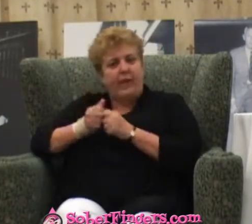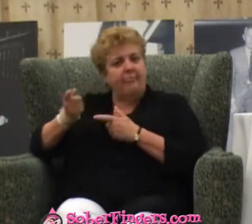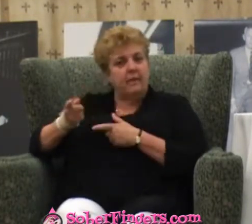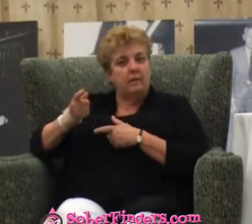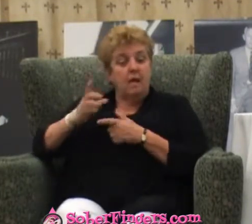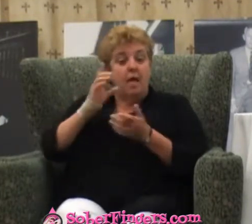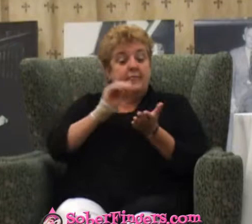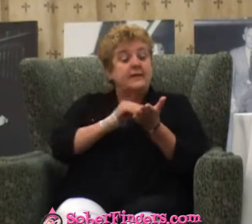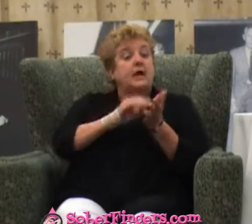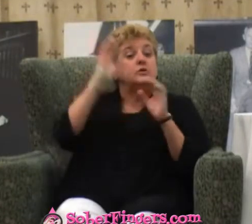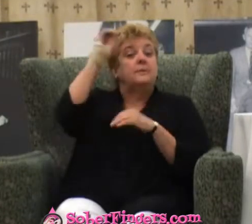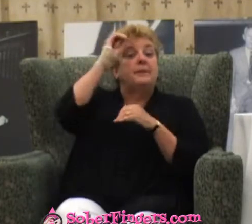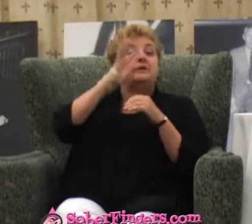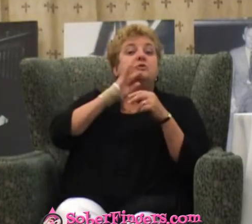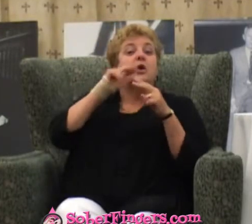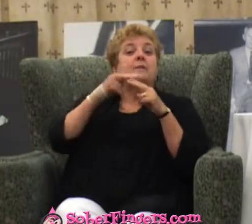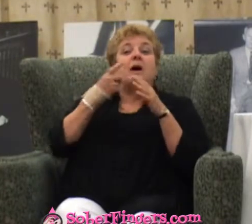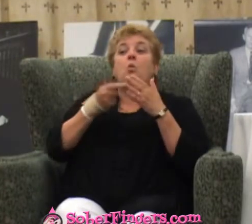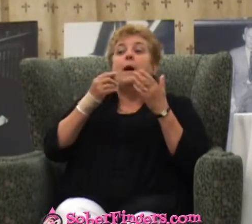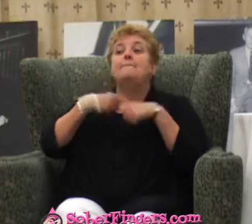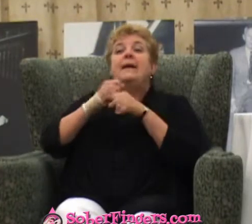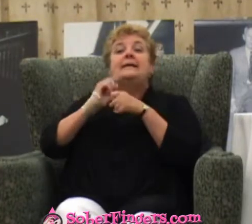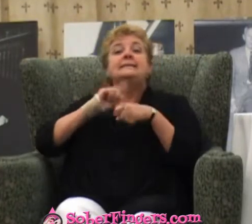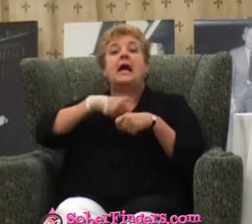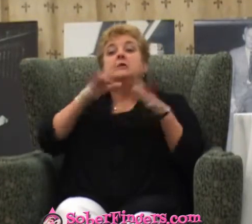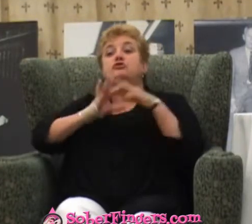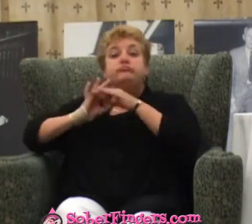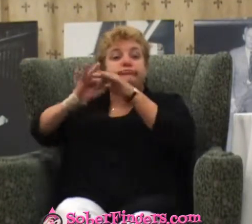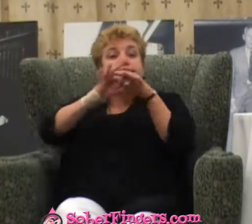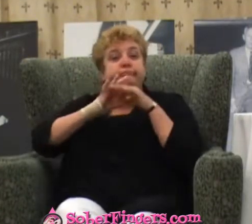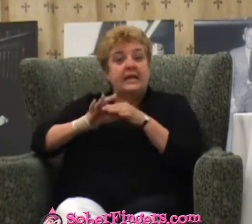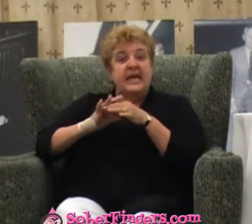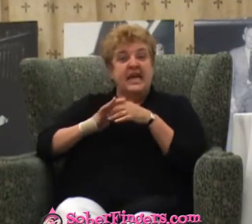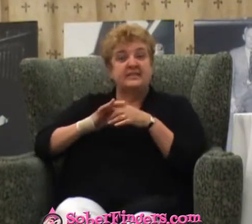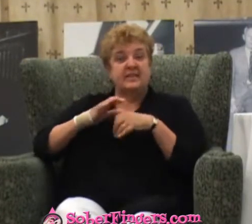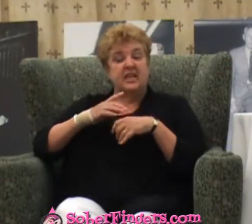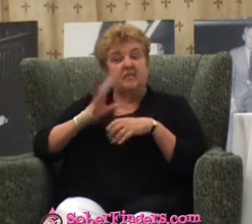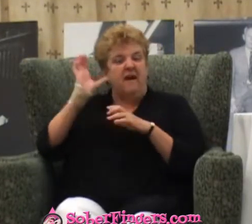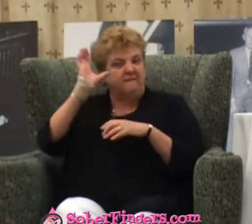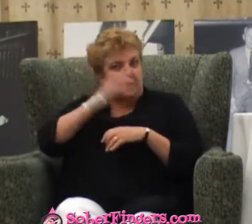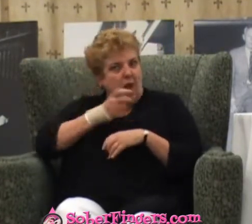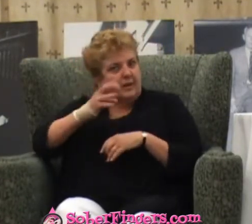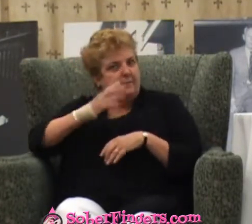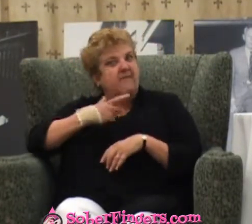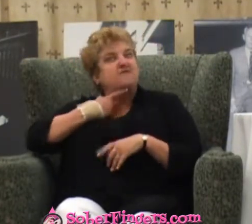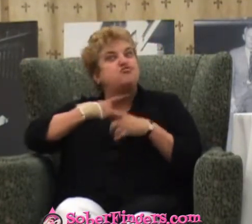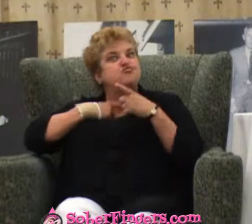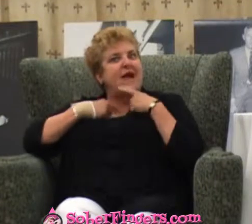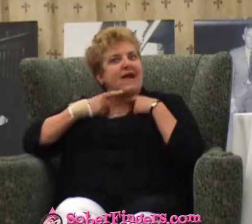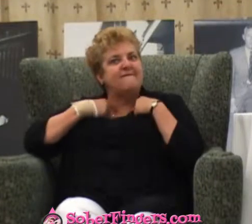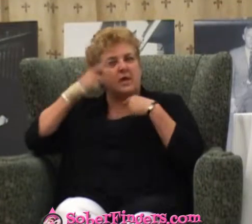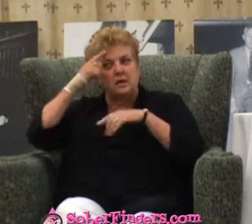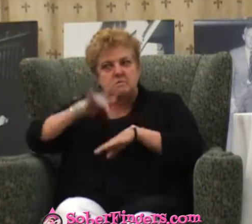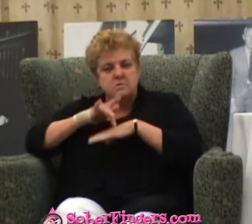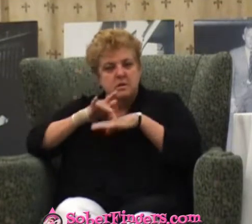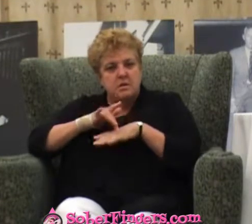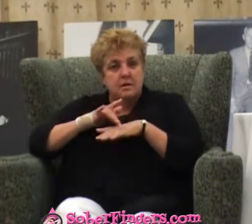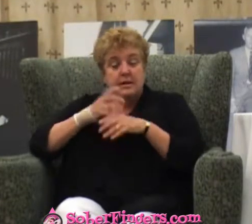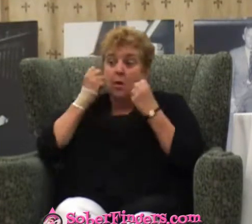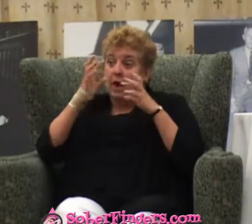that ties us together is the phenomenon of craving. But a lot of people come into AA, and as soon as they put that drink down, you know,